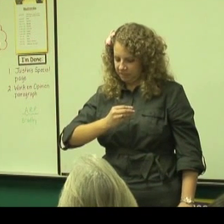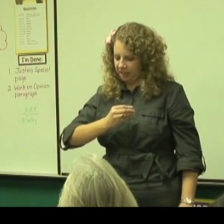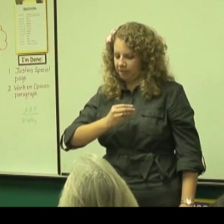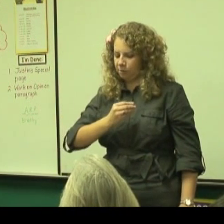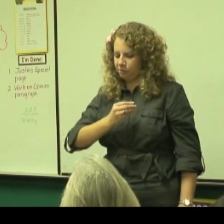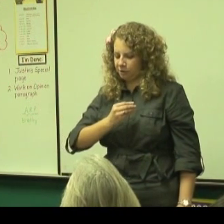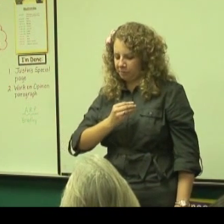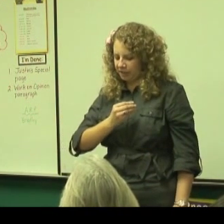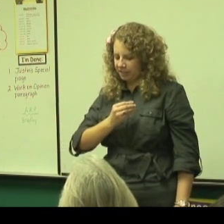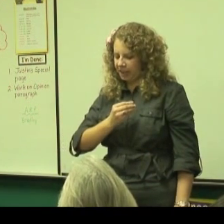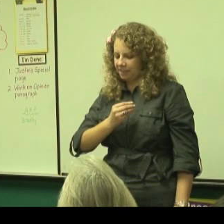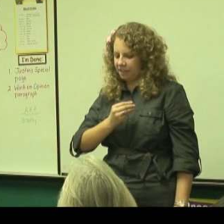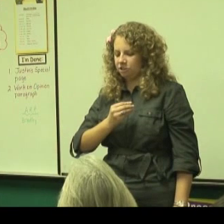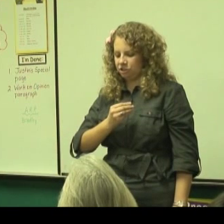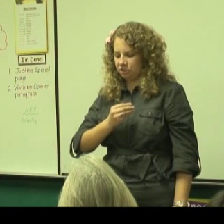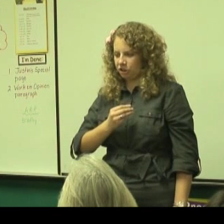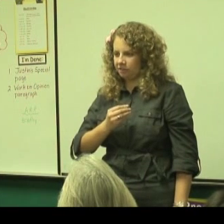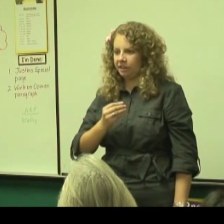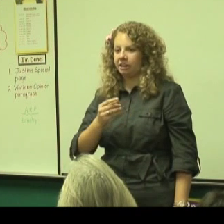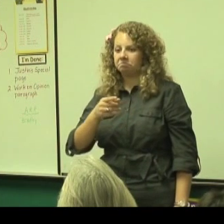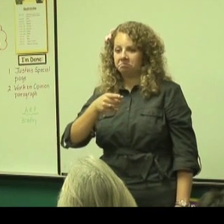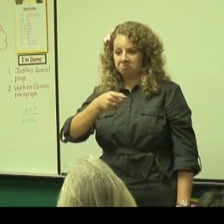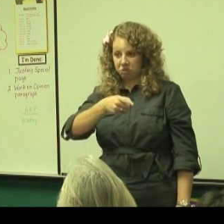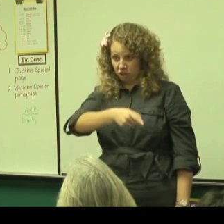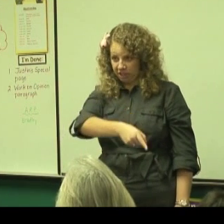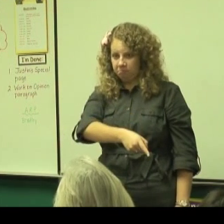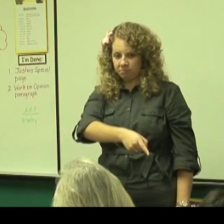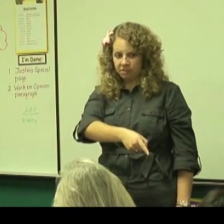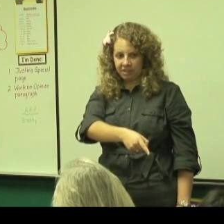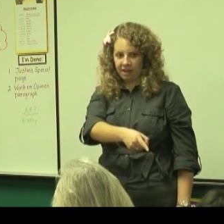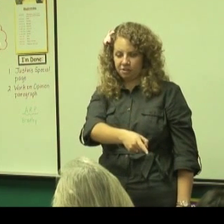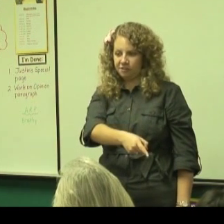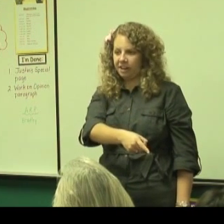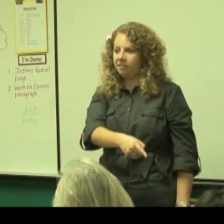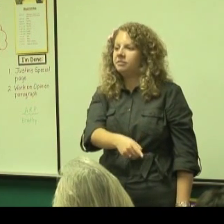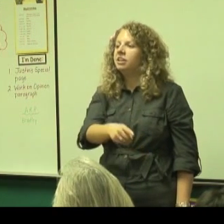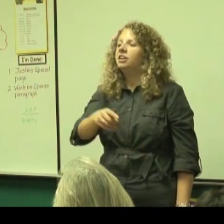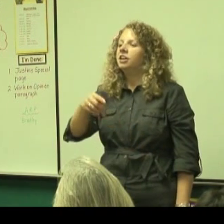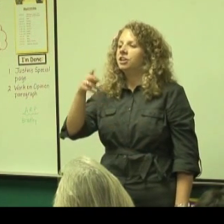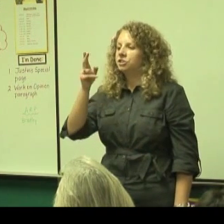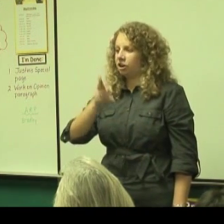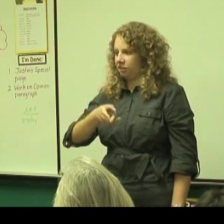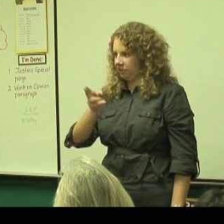Okay, now we're referring back to Kathy. She's hard of hearing. She, this is Kathy over here, is hard of hearing.